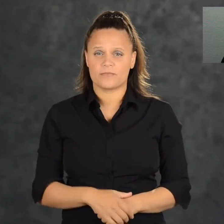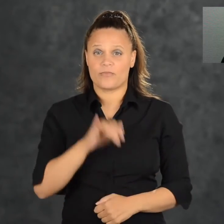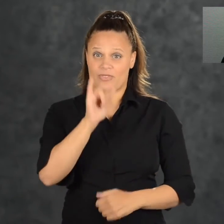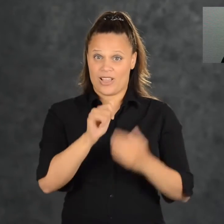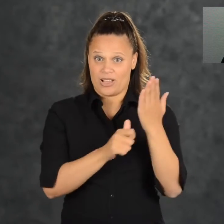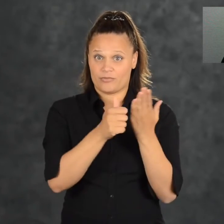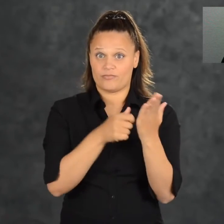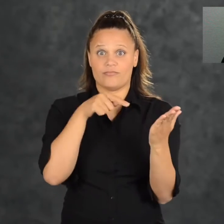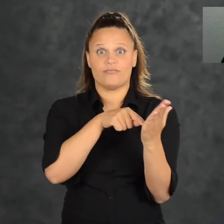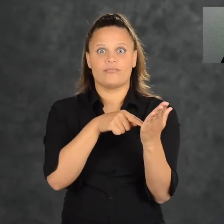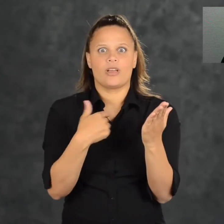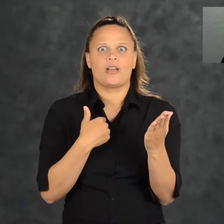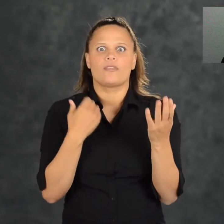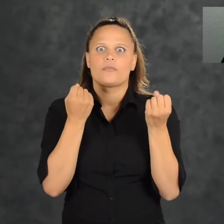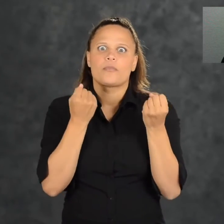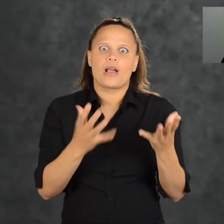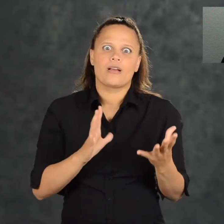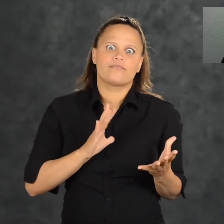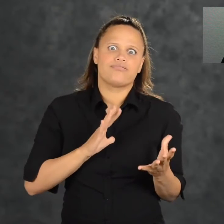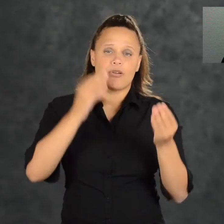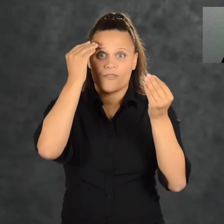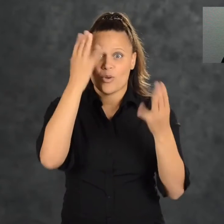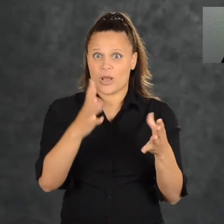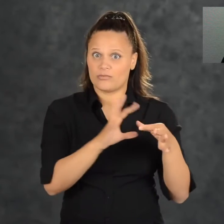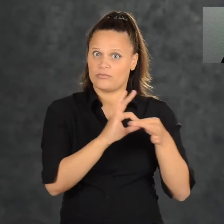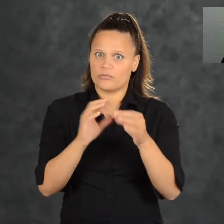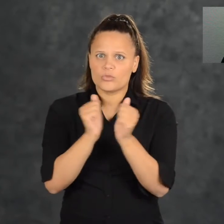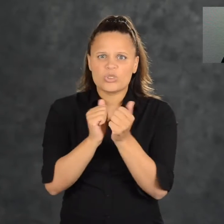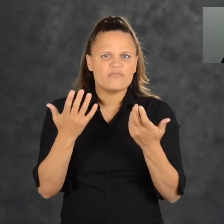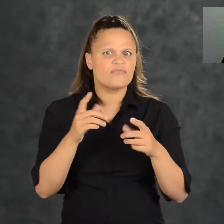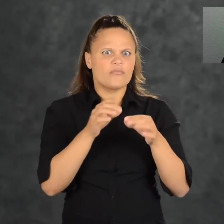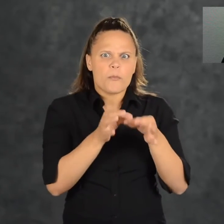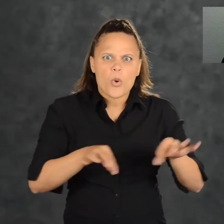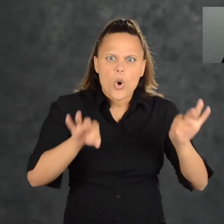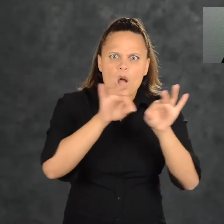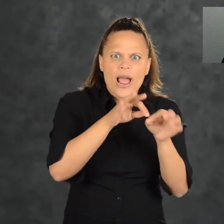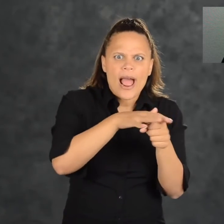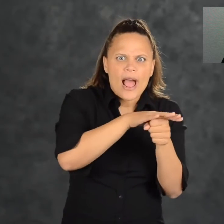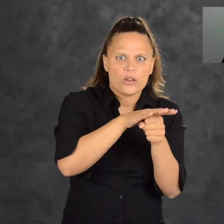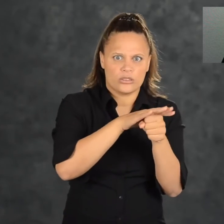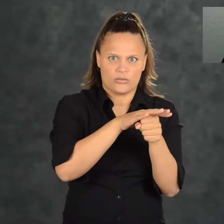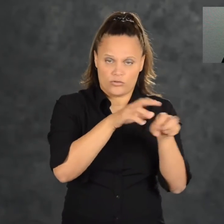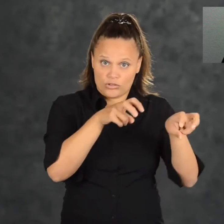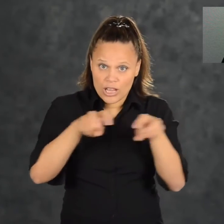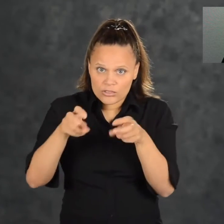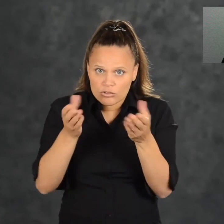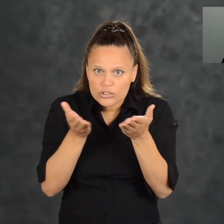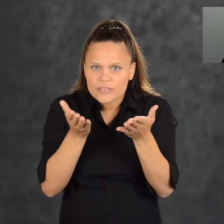They give you ideas and resources about many different information and important